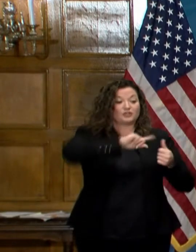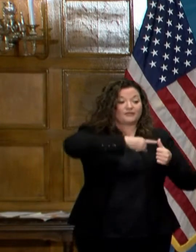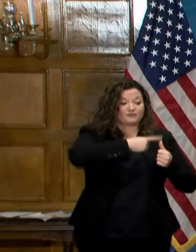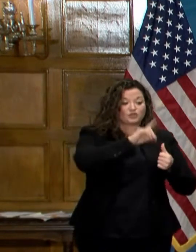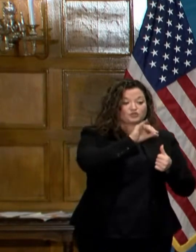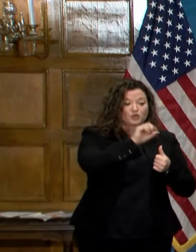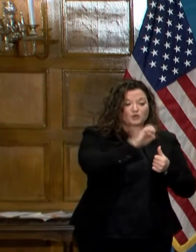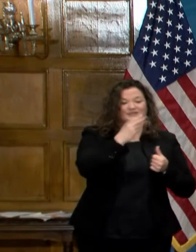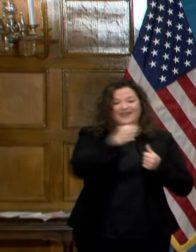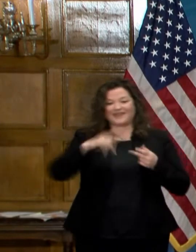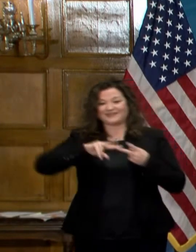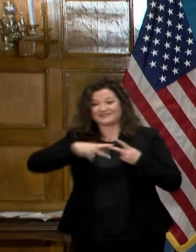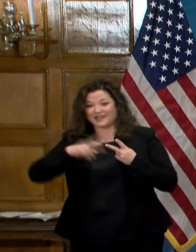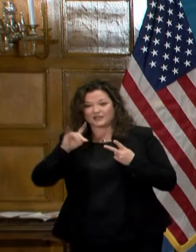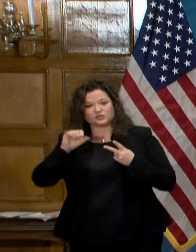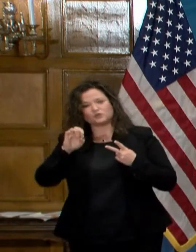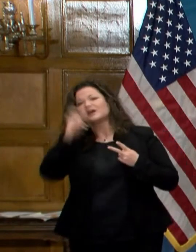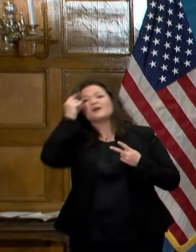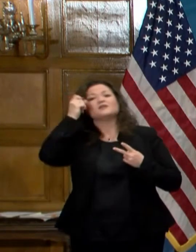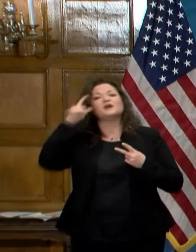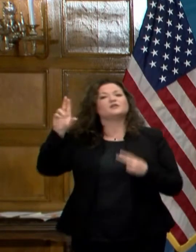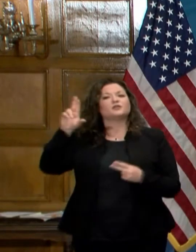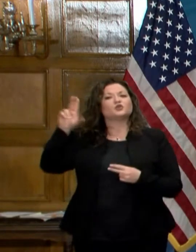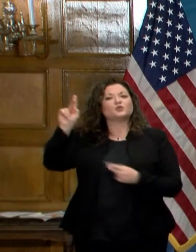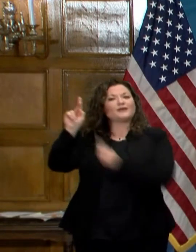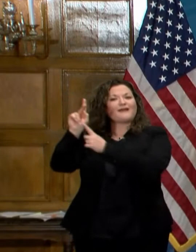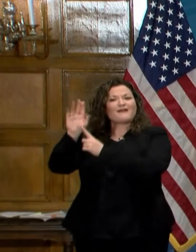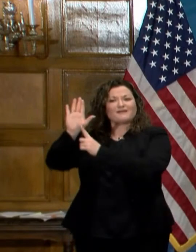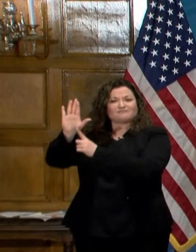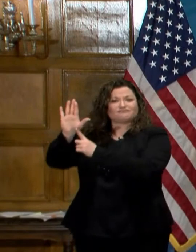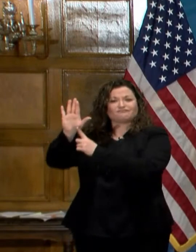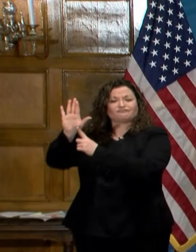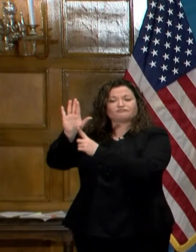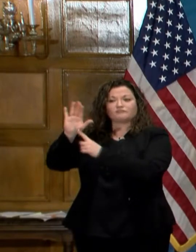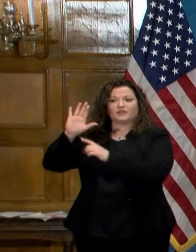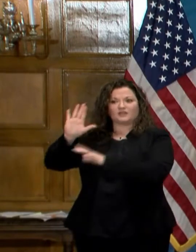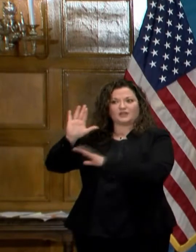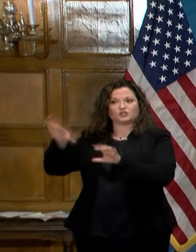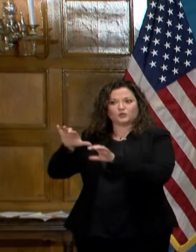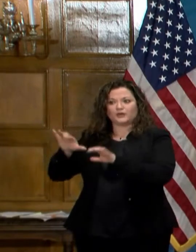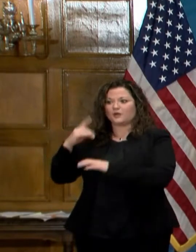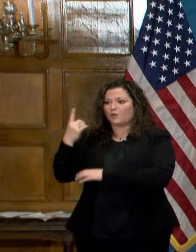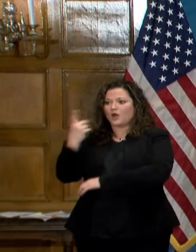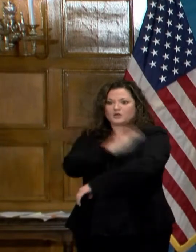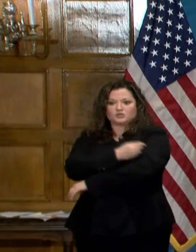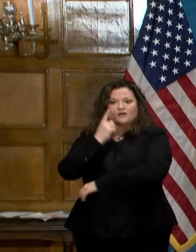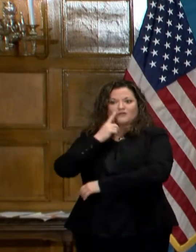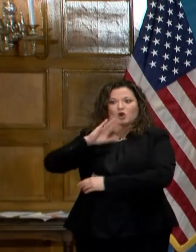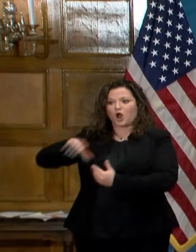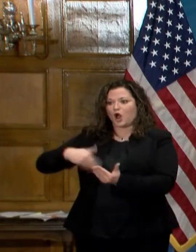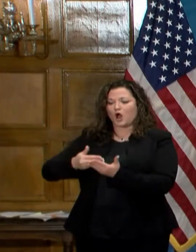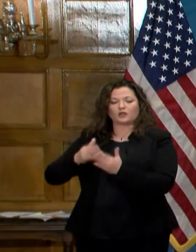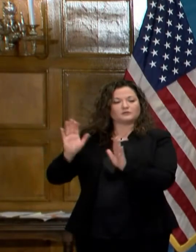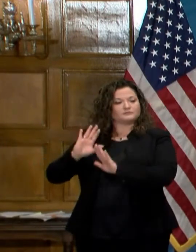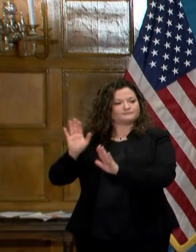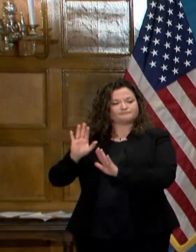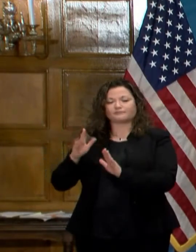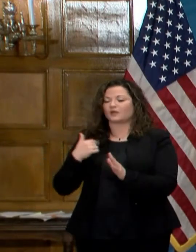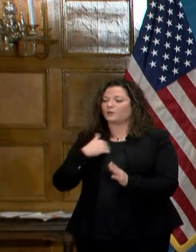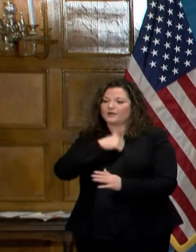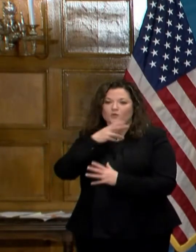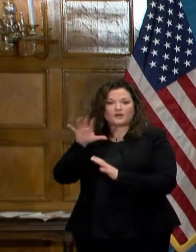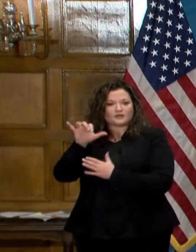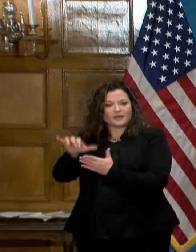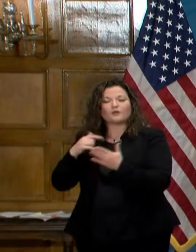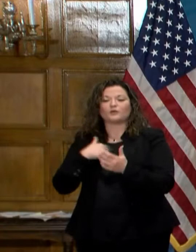You know, we're not going to the UK model of just trying to get 1 dose for everybody. We want to stick with that